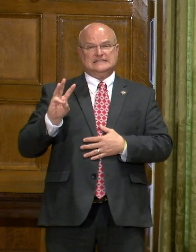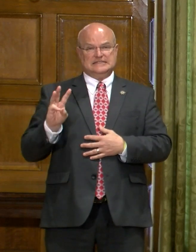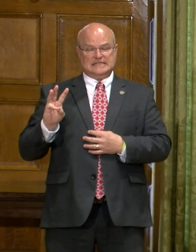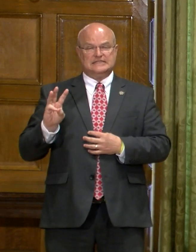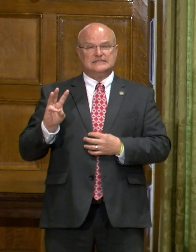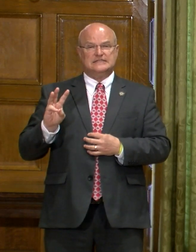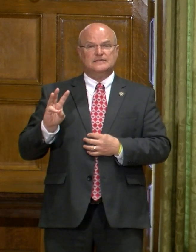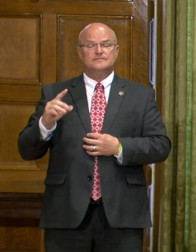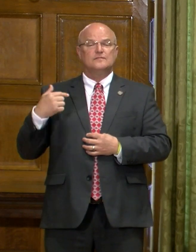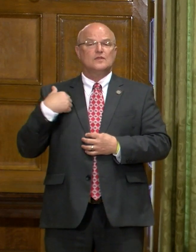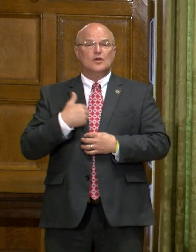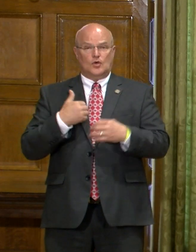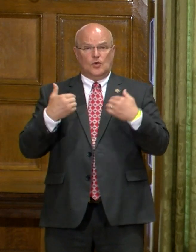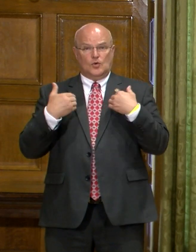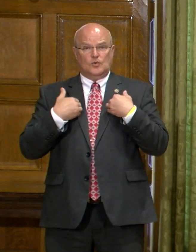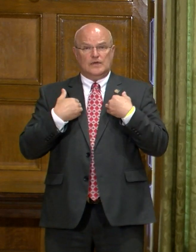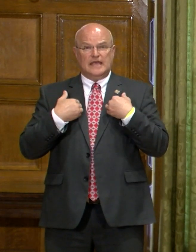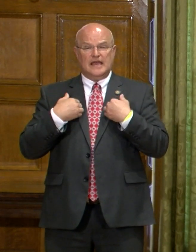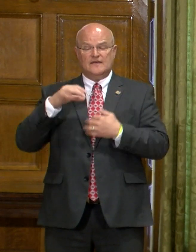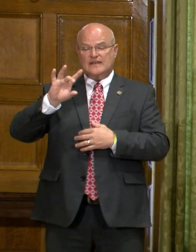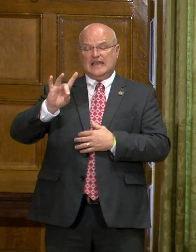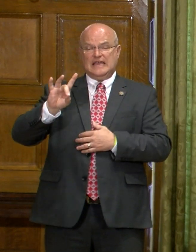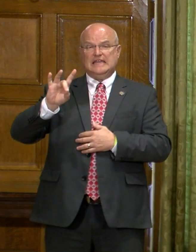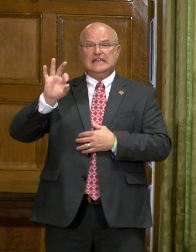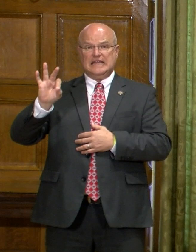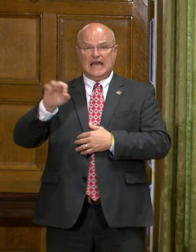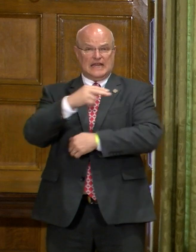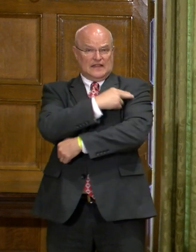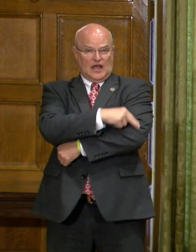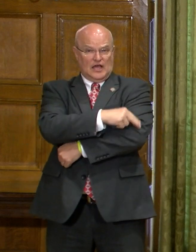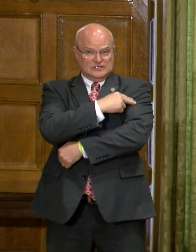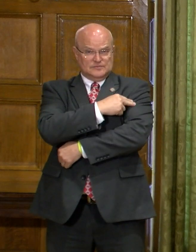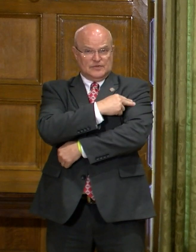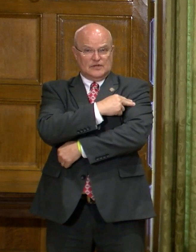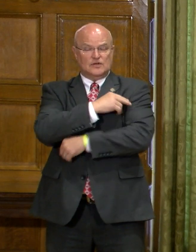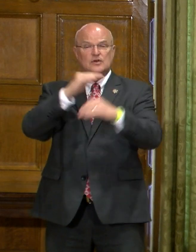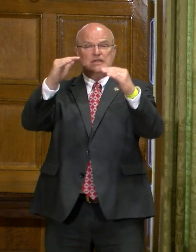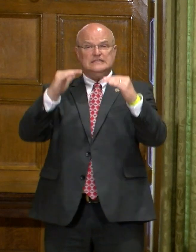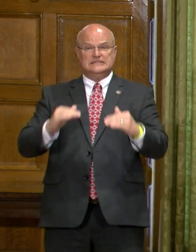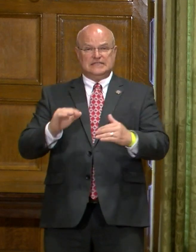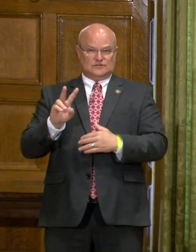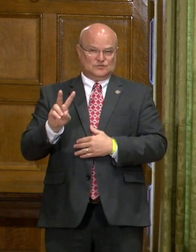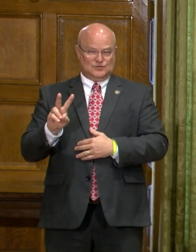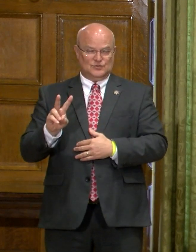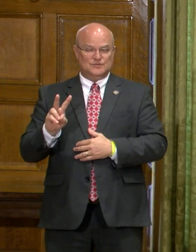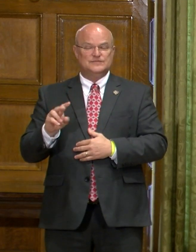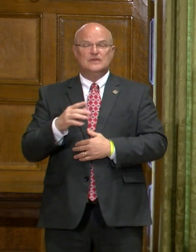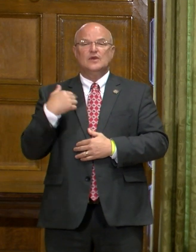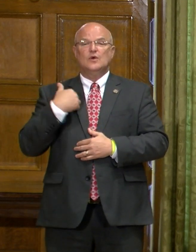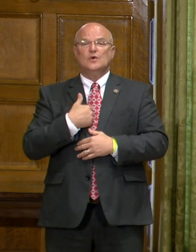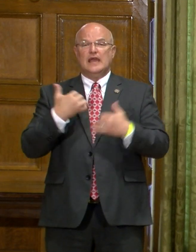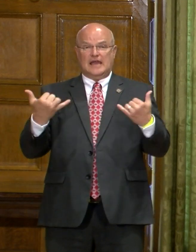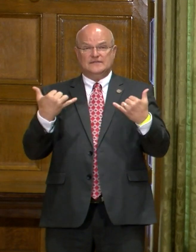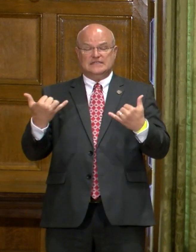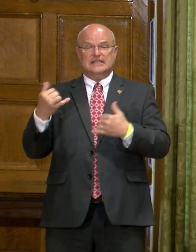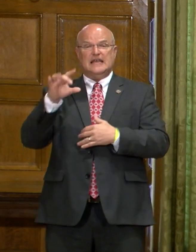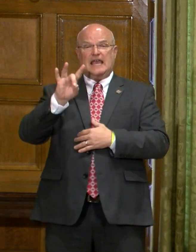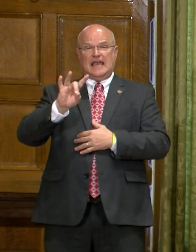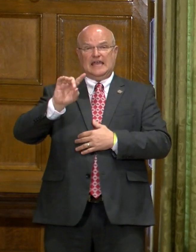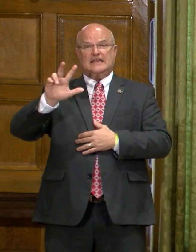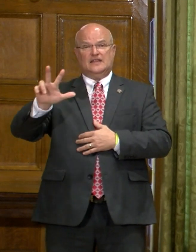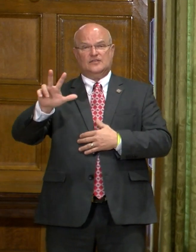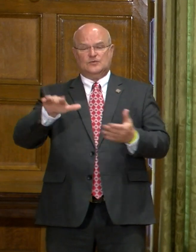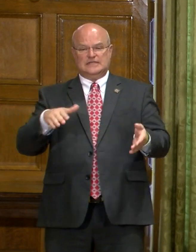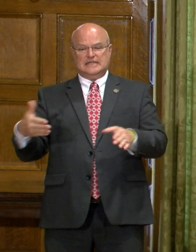3,496. We have 89 hospitalizations, which is down 2, and we have today